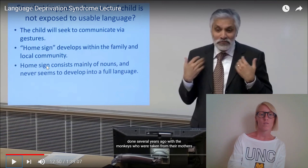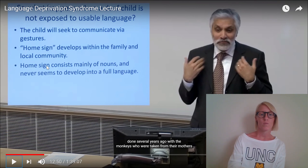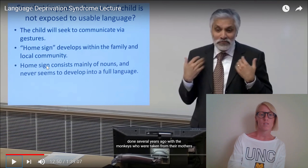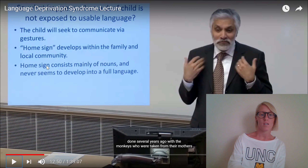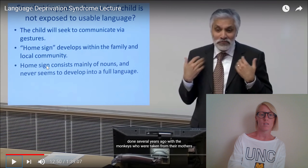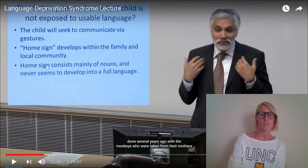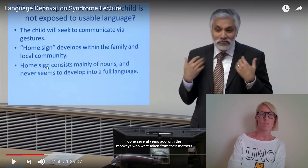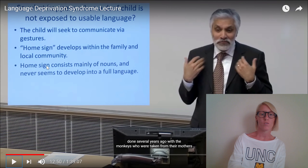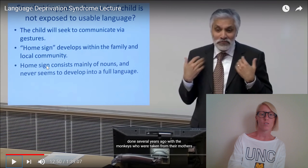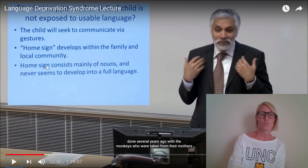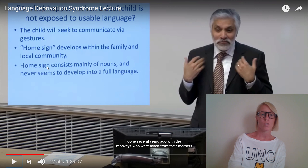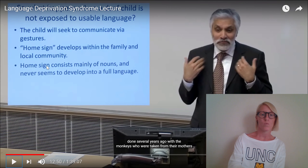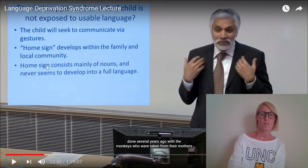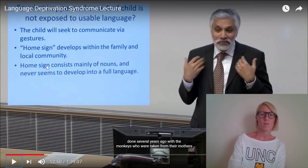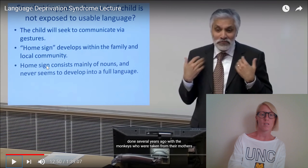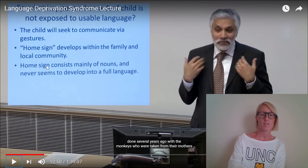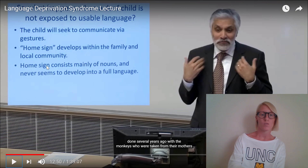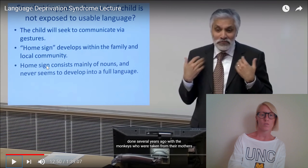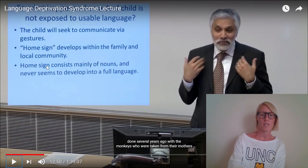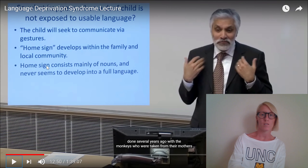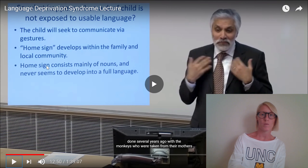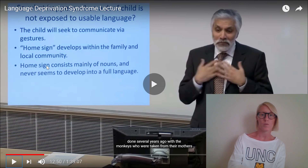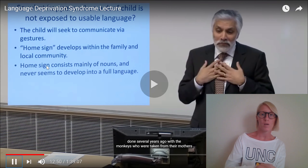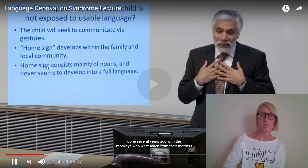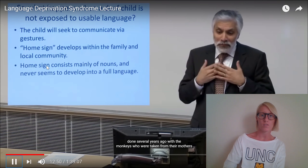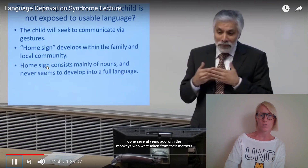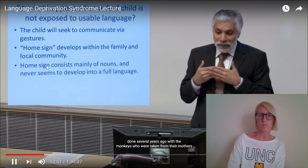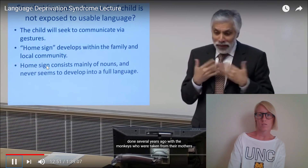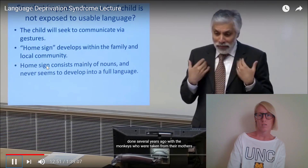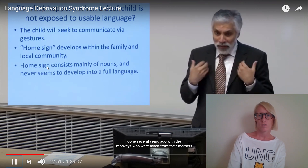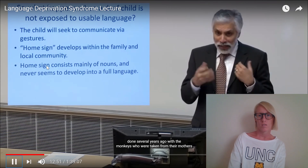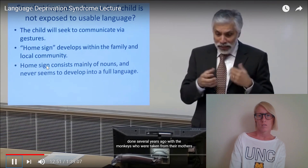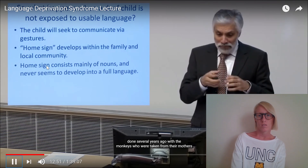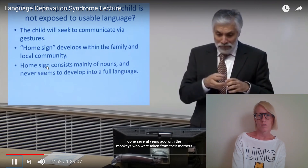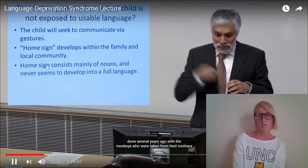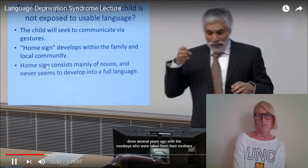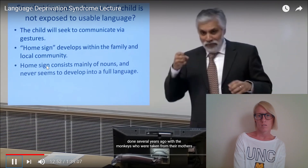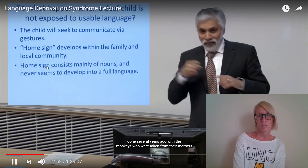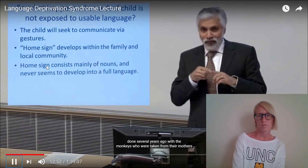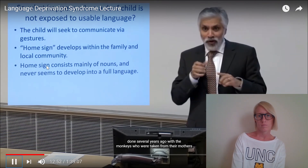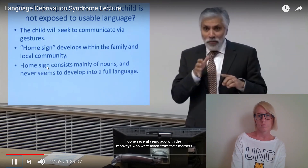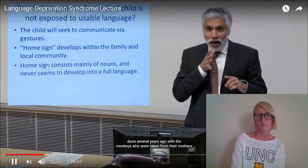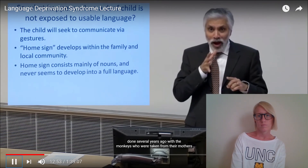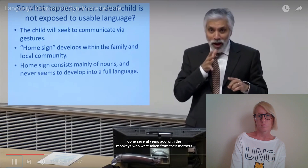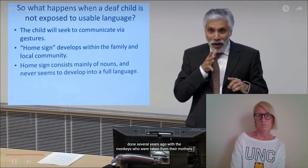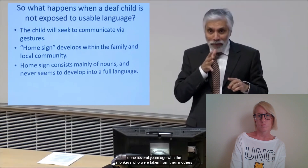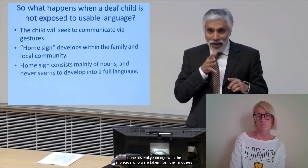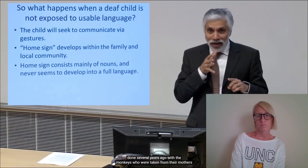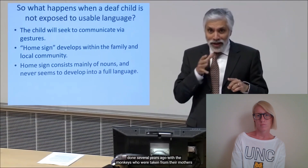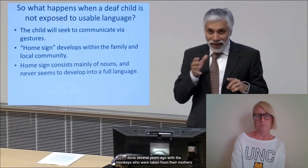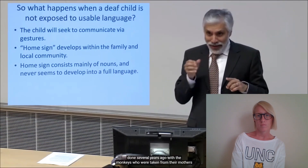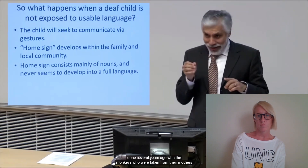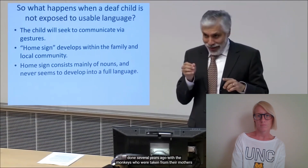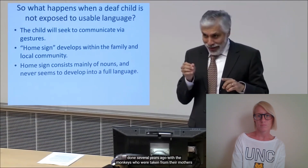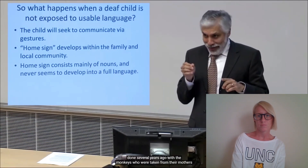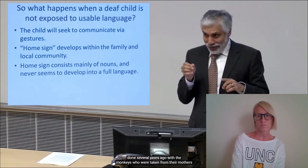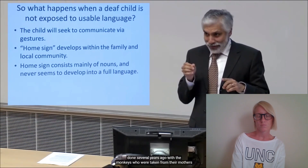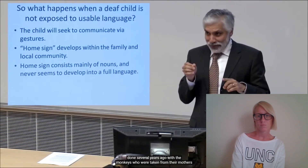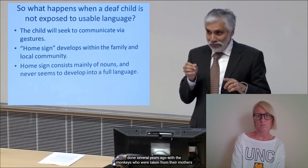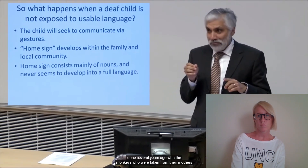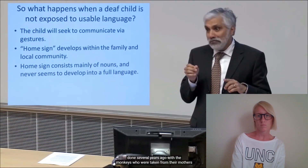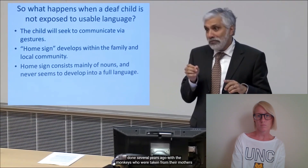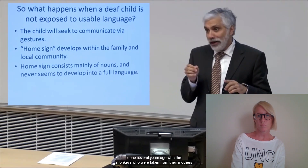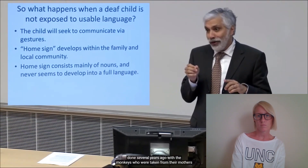A survey was done several years ago when monkeys were taken from their mothers. With the monkeys who were taken from their